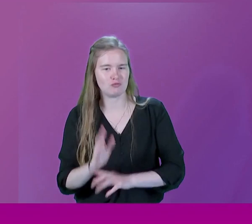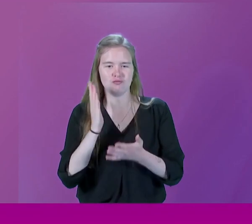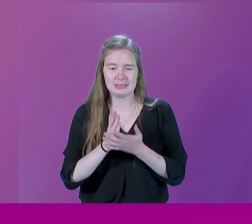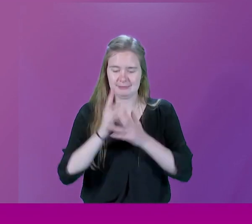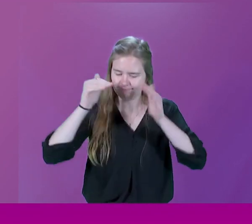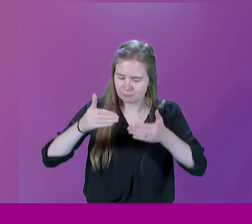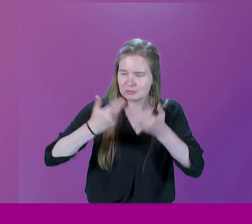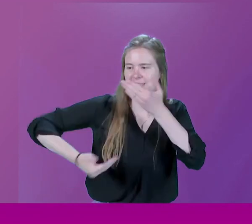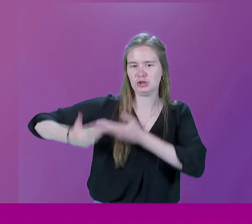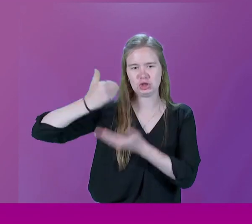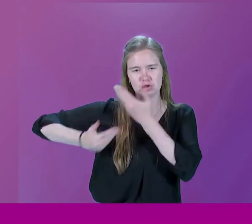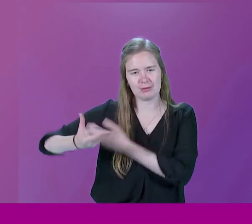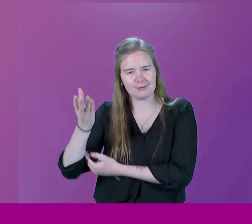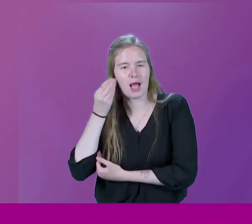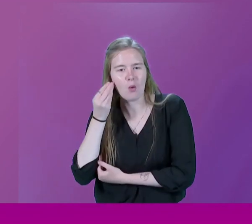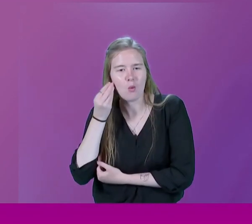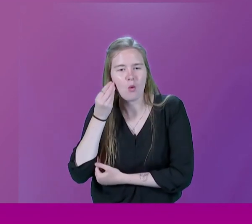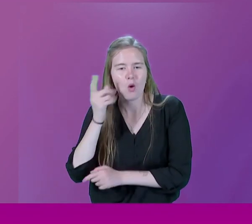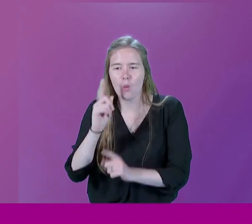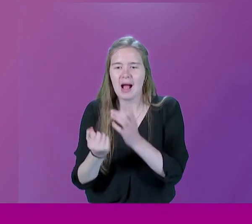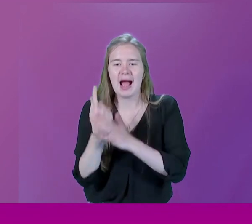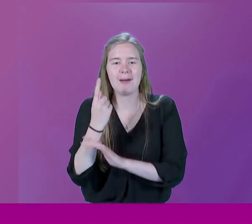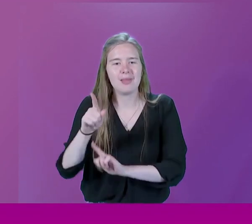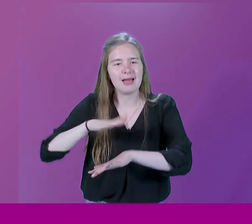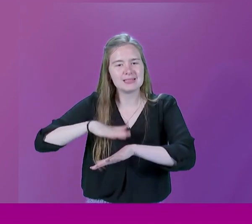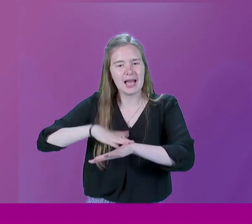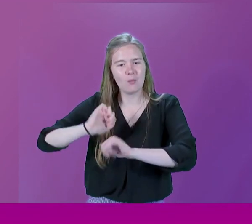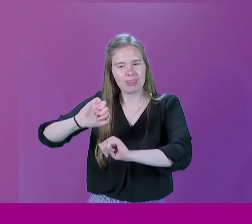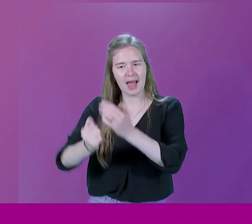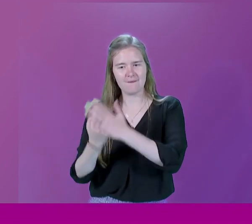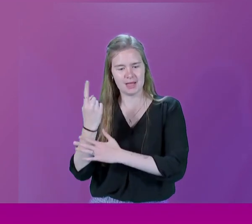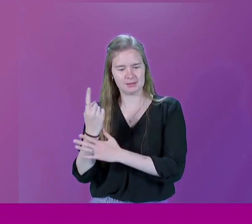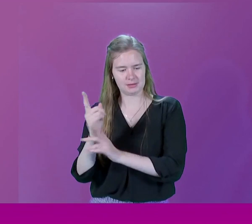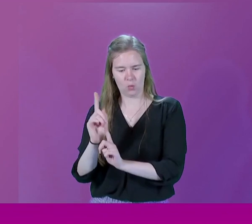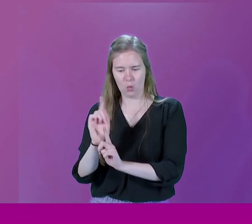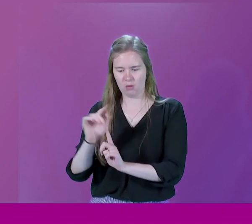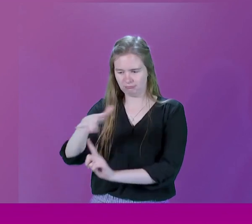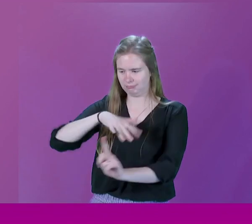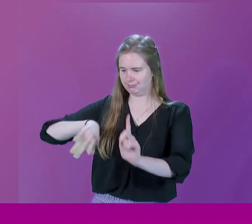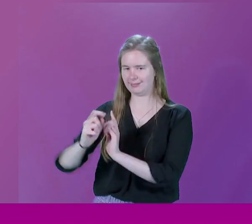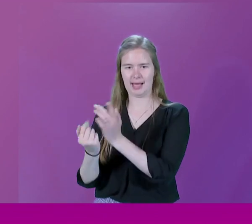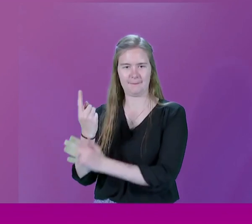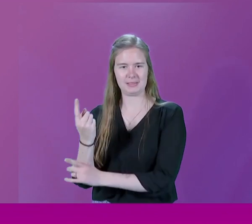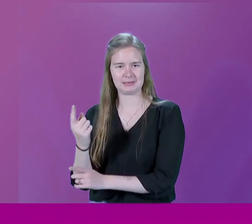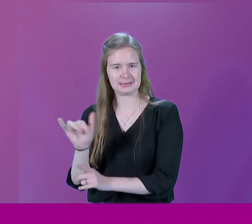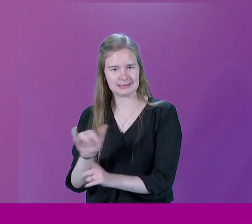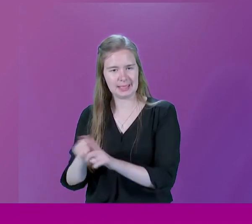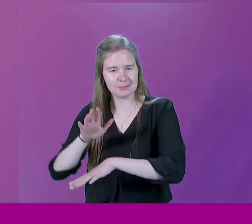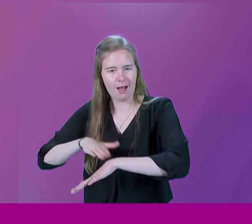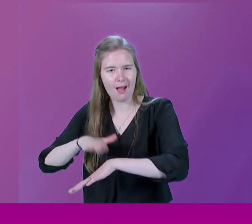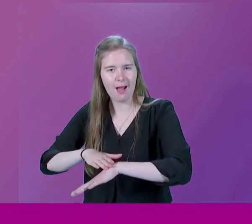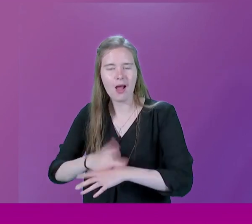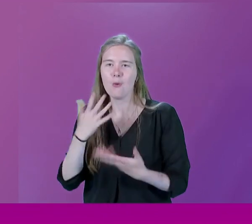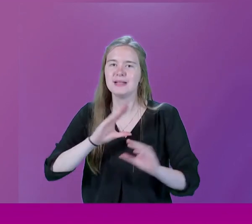at history and thinking, well, what else was happening when this event occurred? You know, often when we